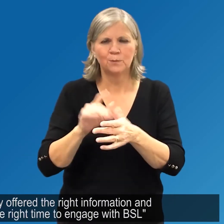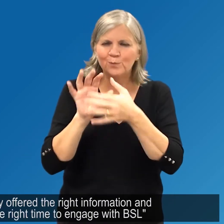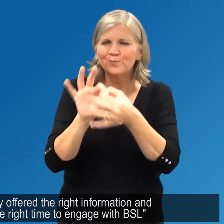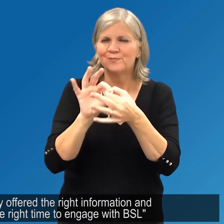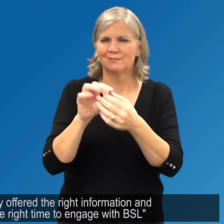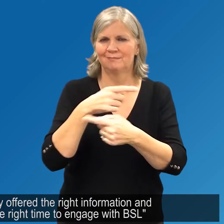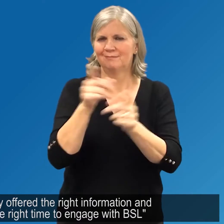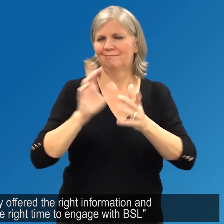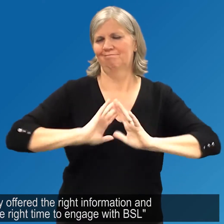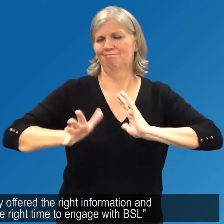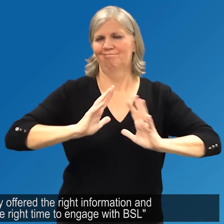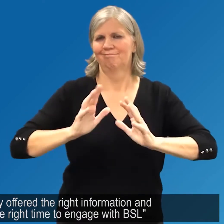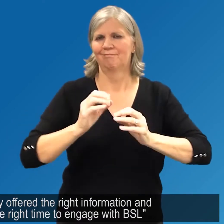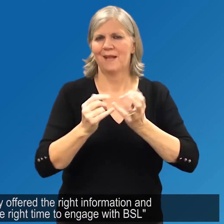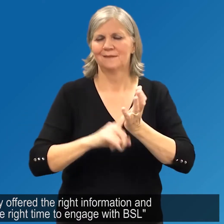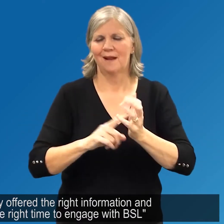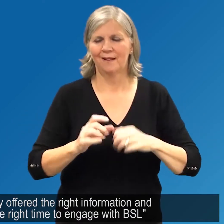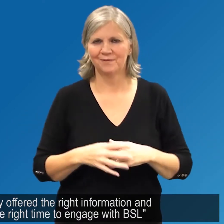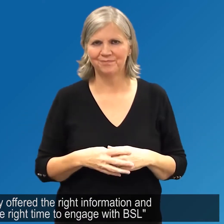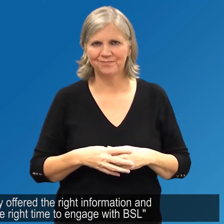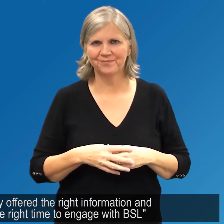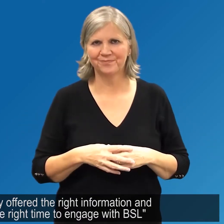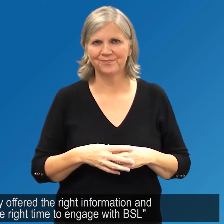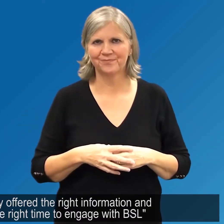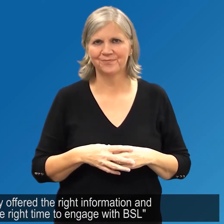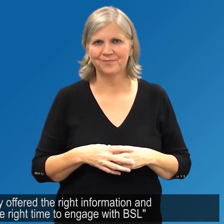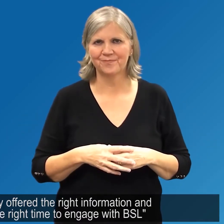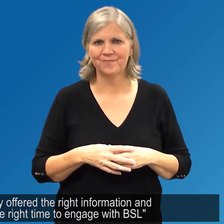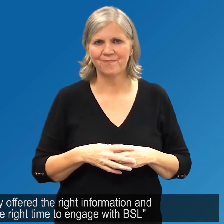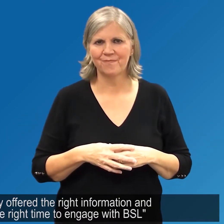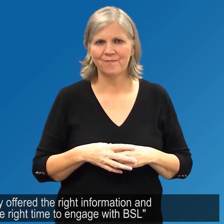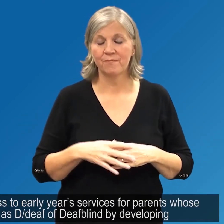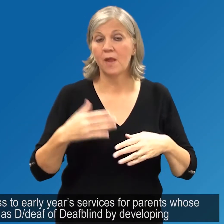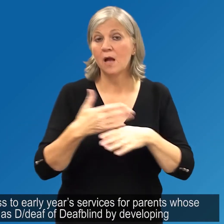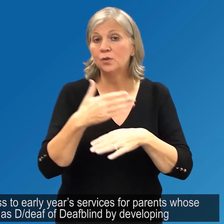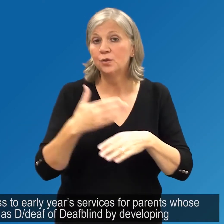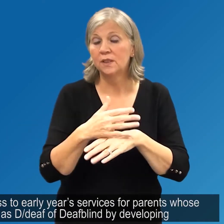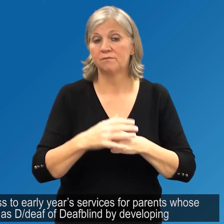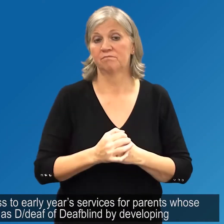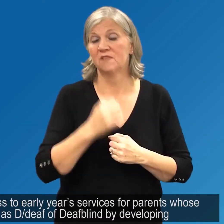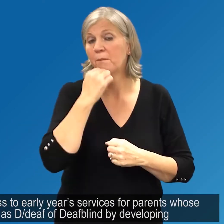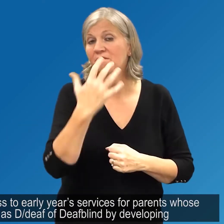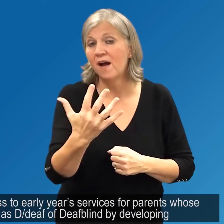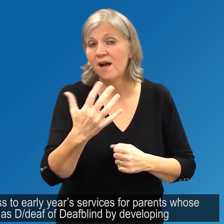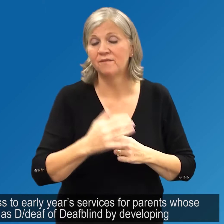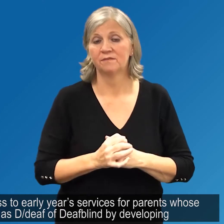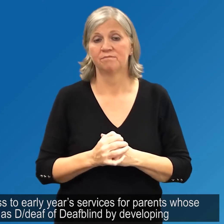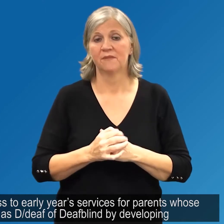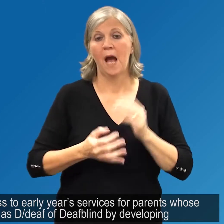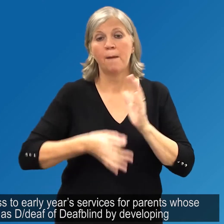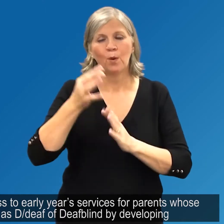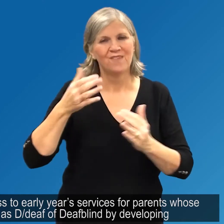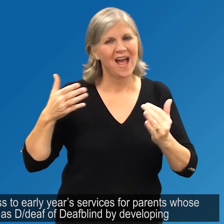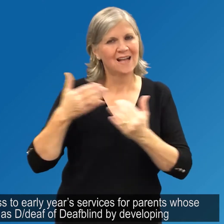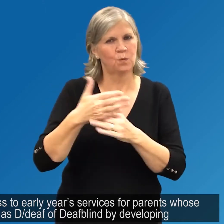and support at the right time to engage with BSL. Action